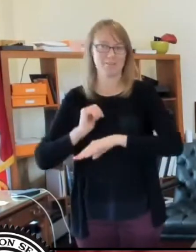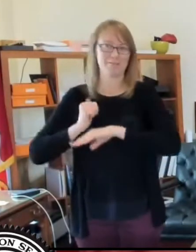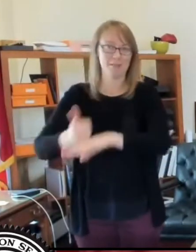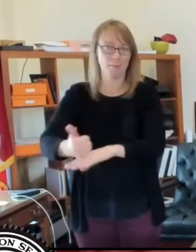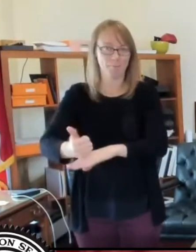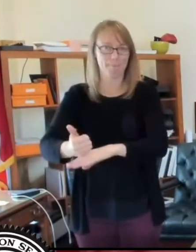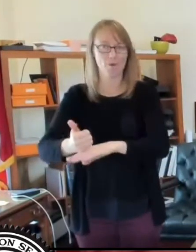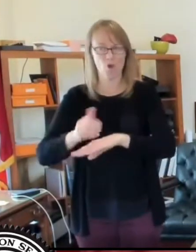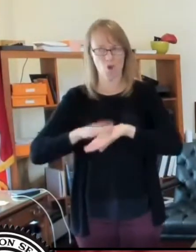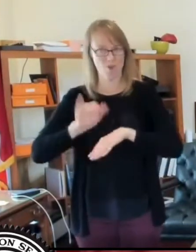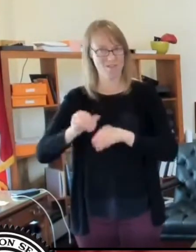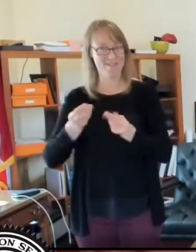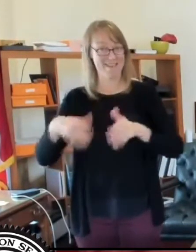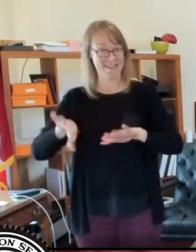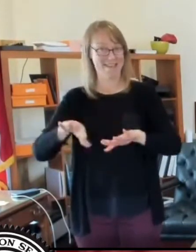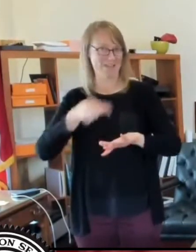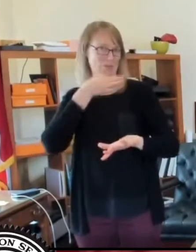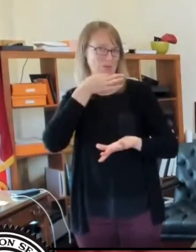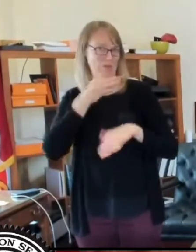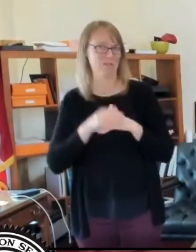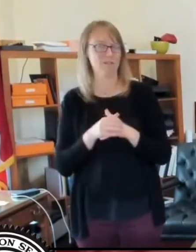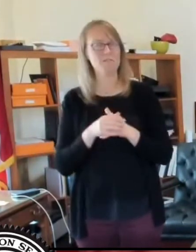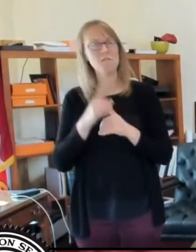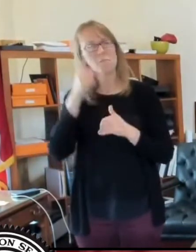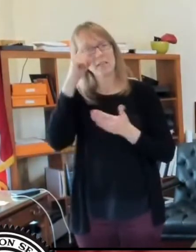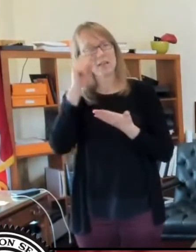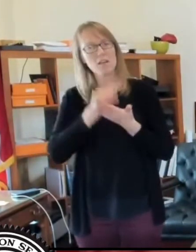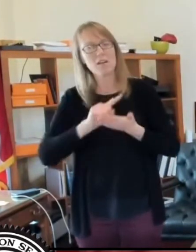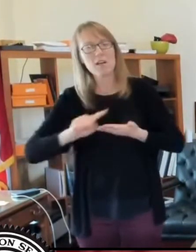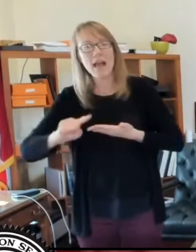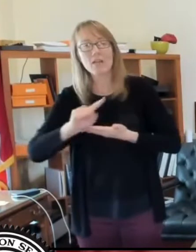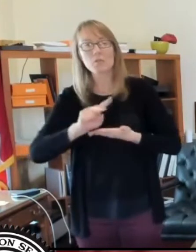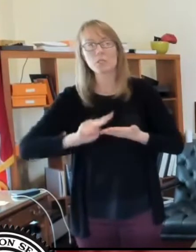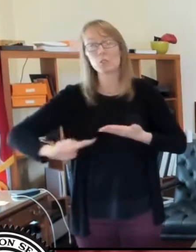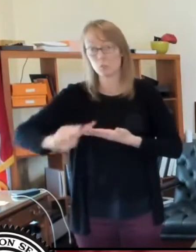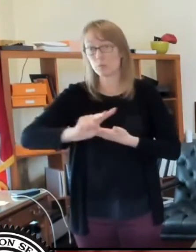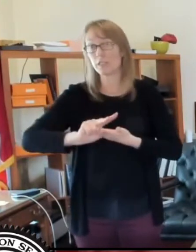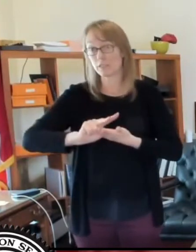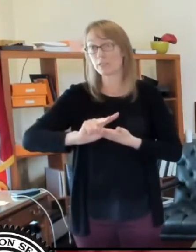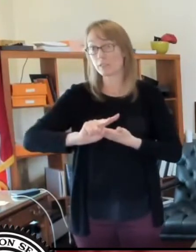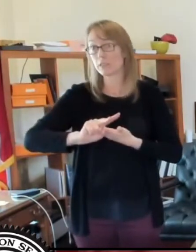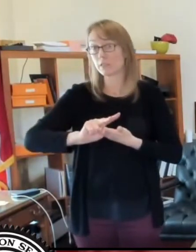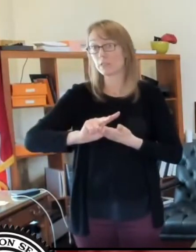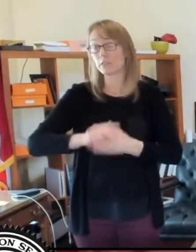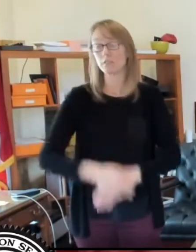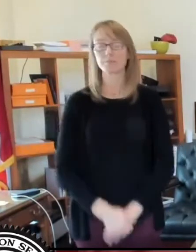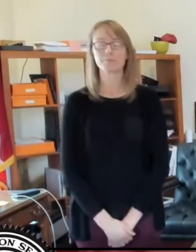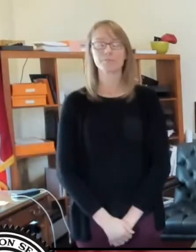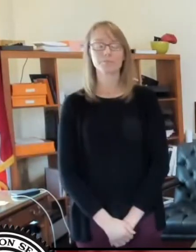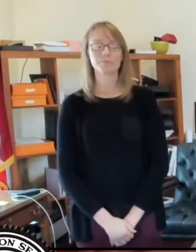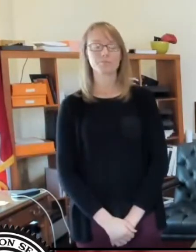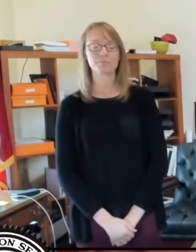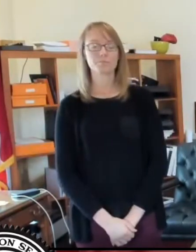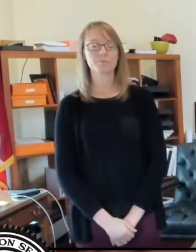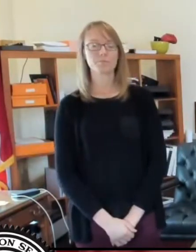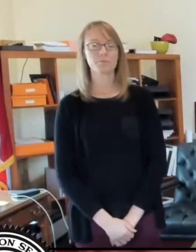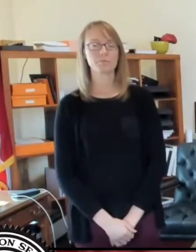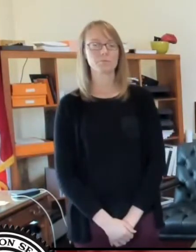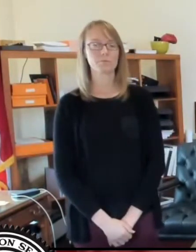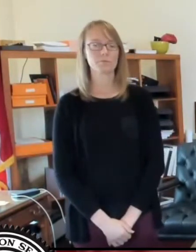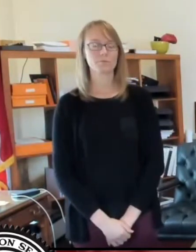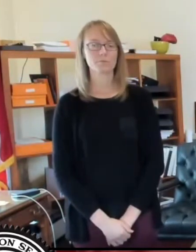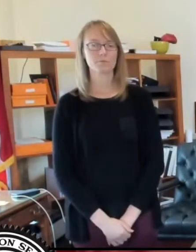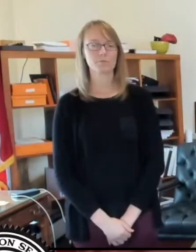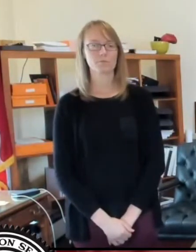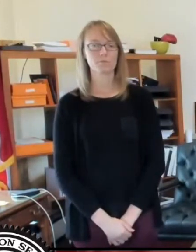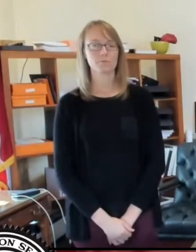site. So I'm thinking within the next week or two for sure. And the continuum